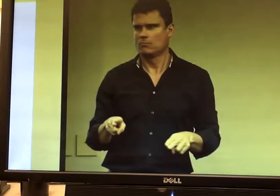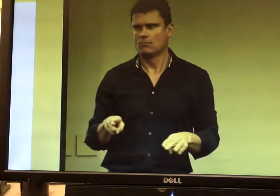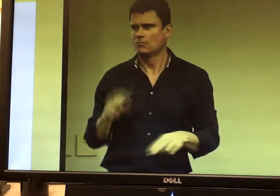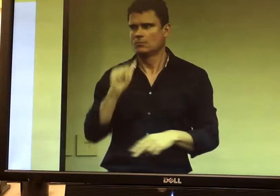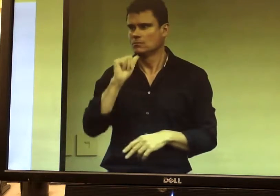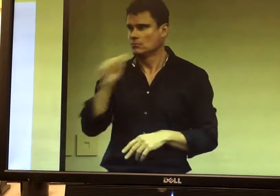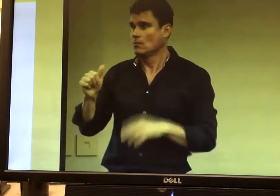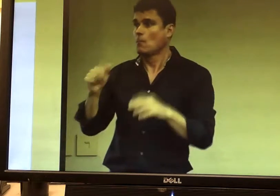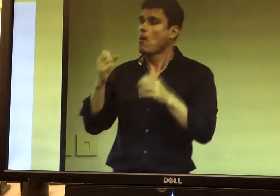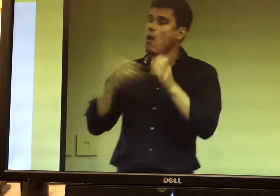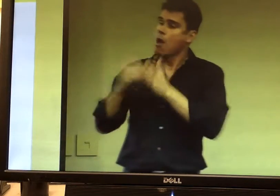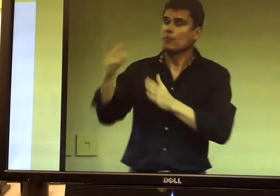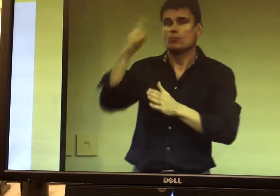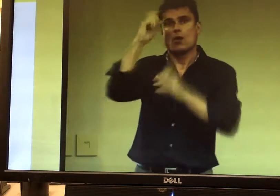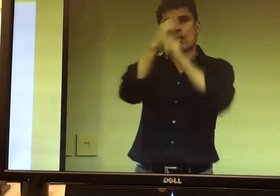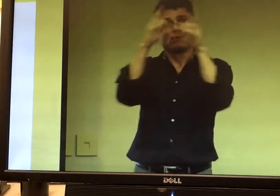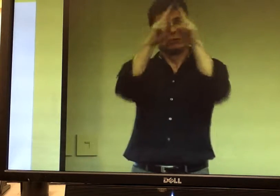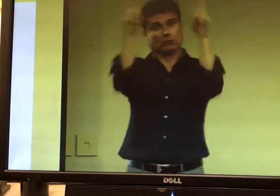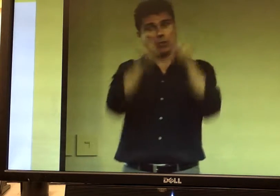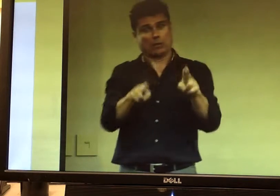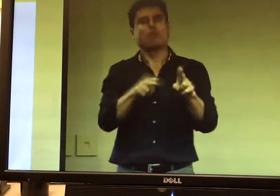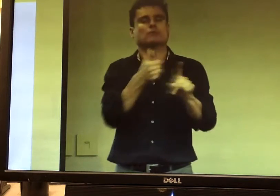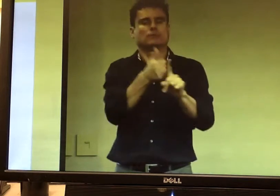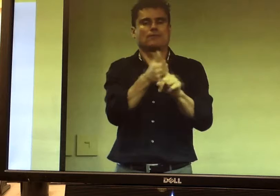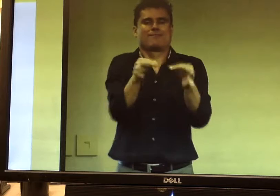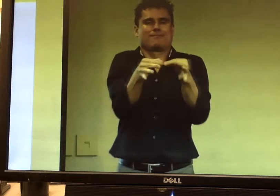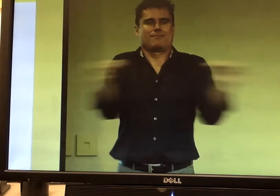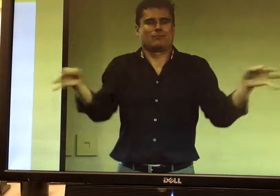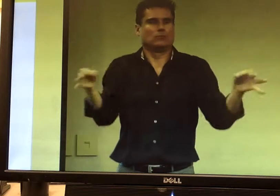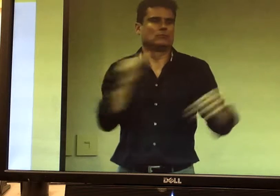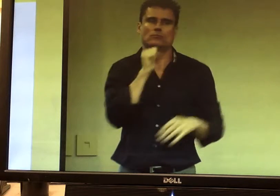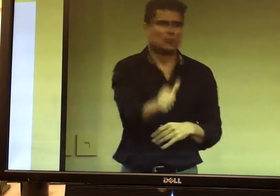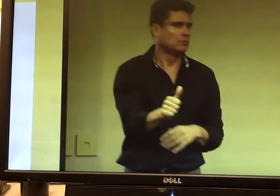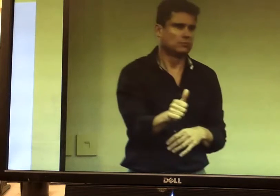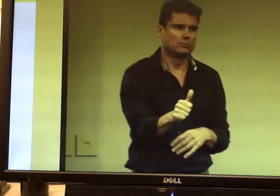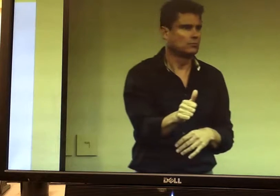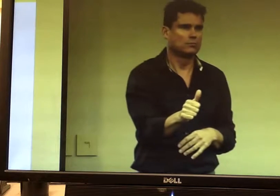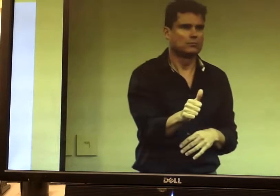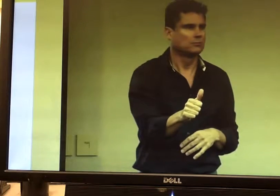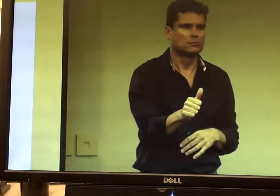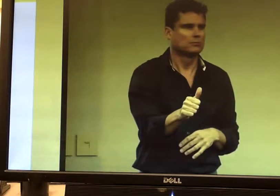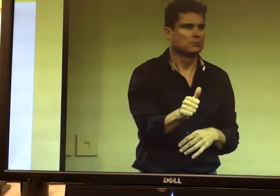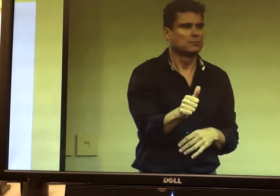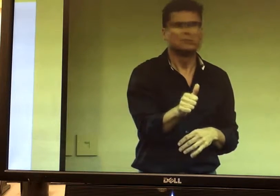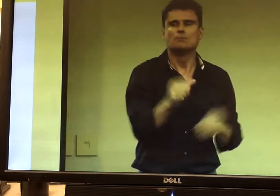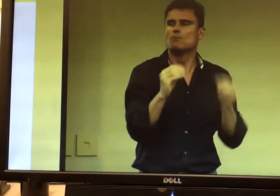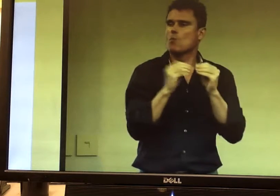it doesn't mean that, oh, I'm a good interpreter. It means I can go ahead and do international sign interpreting isn't enough.